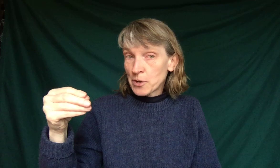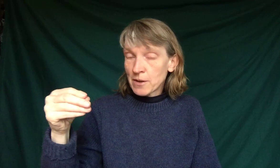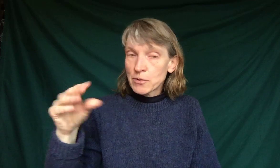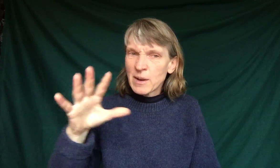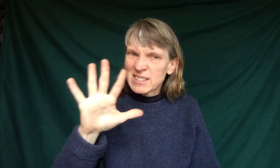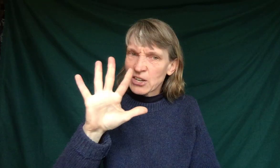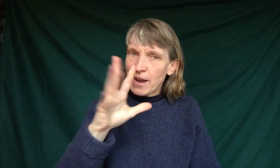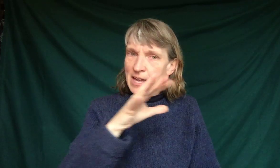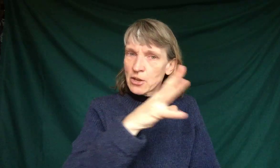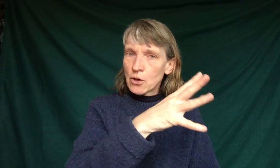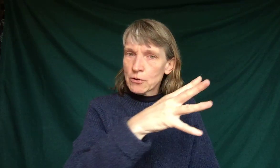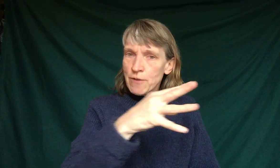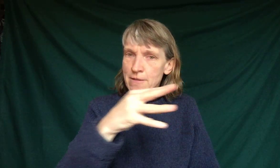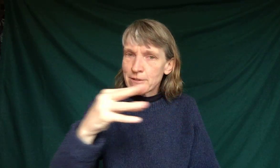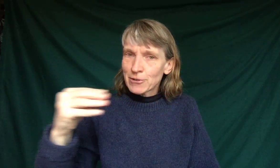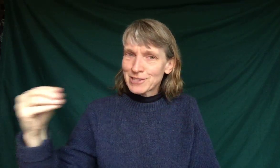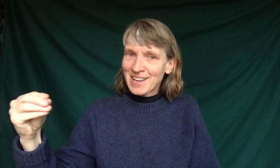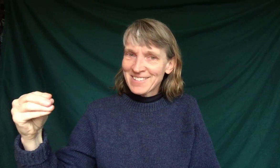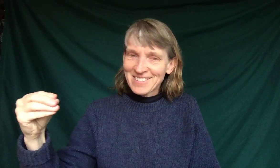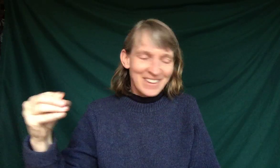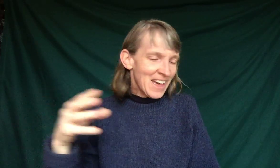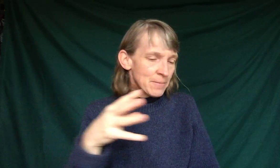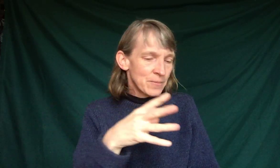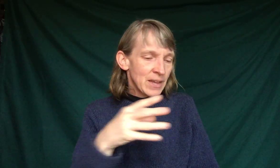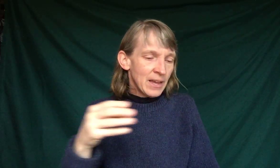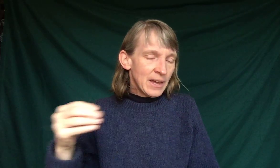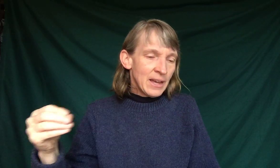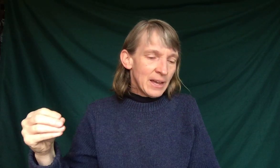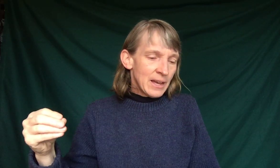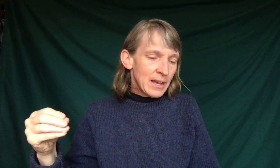there if you want. It's like you're adding all your 5 fingers together like that.